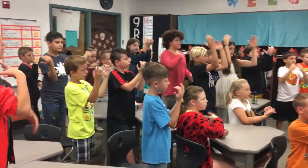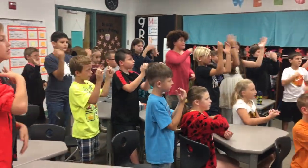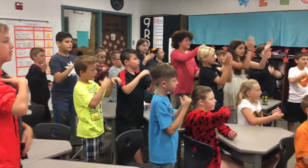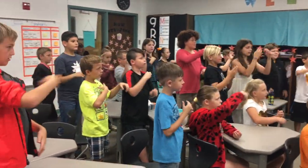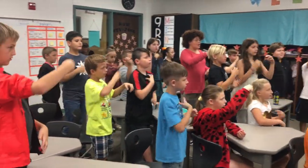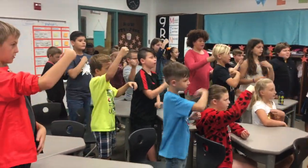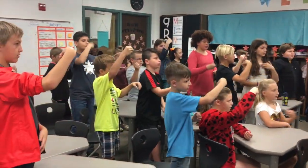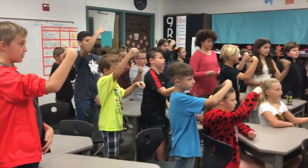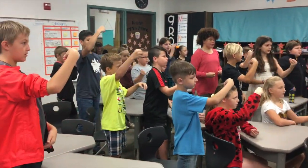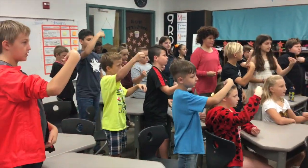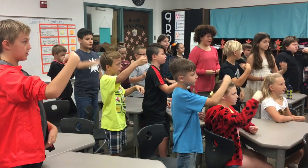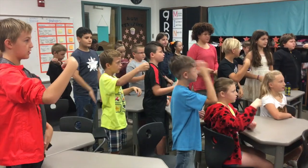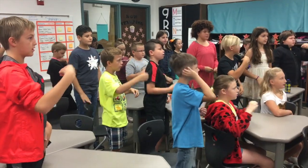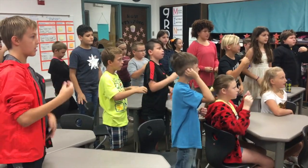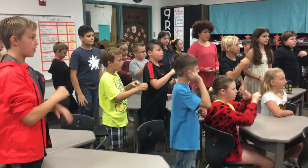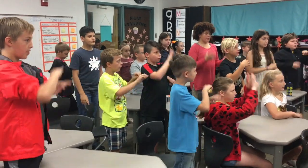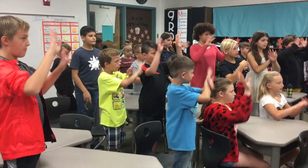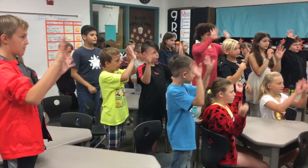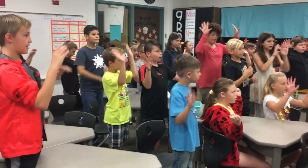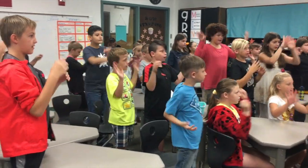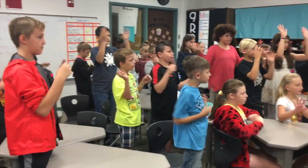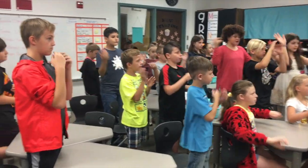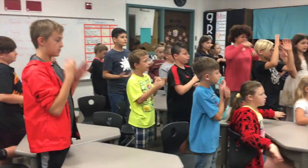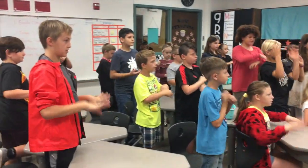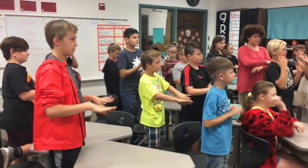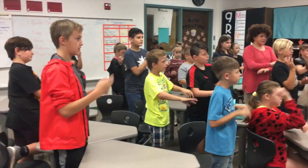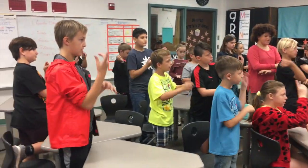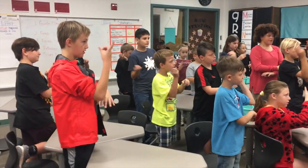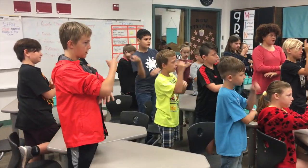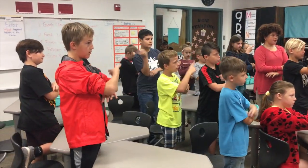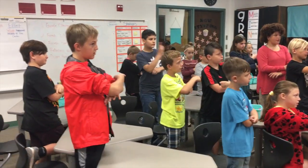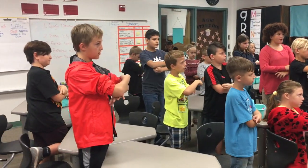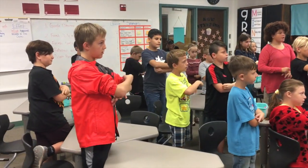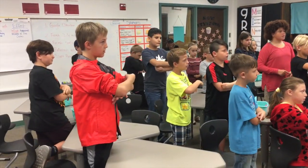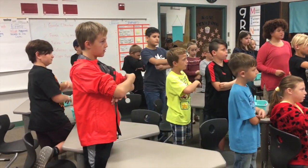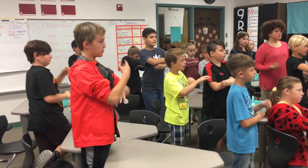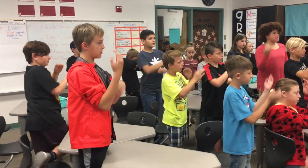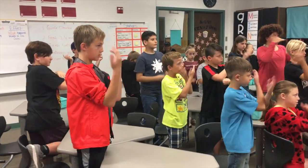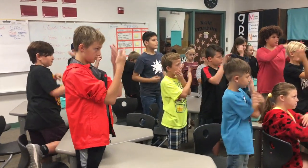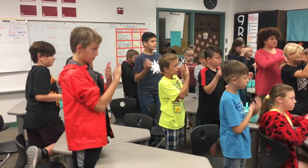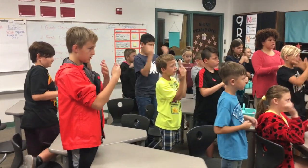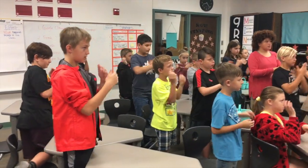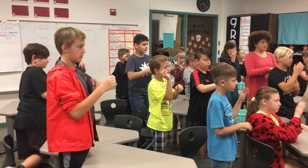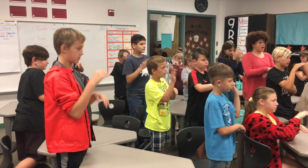clouds of white, the bright blessed day, the dark sacred